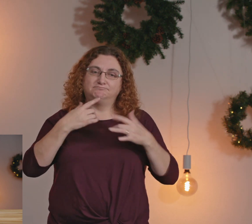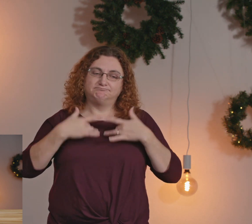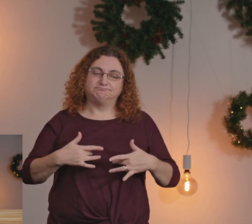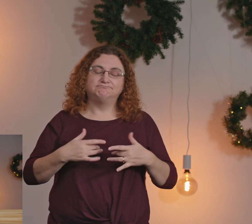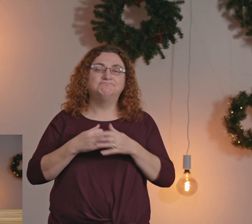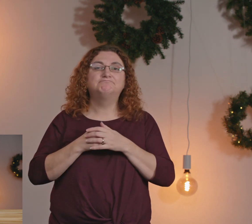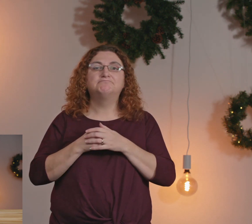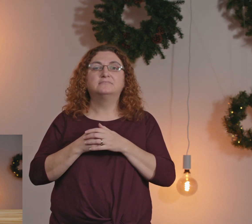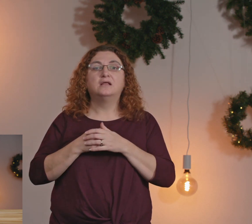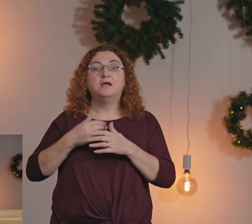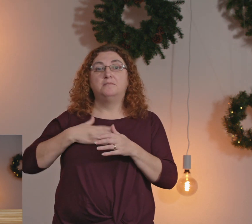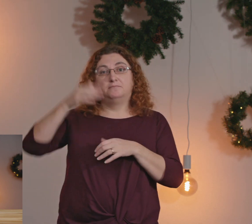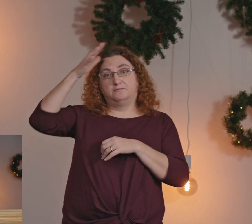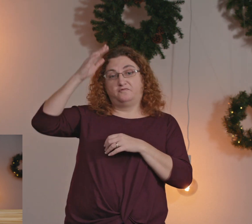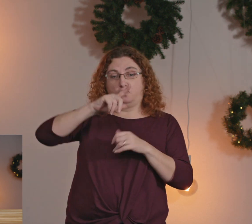The saying he had was,